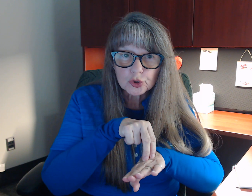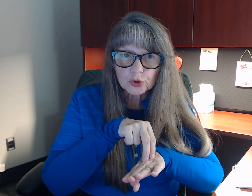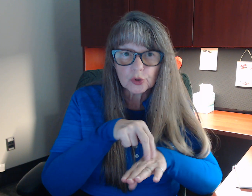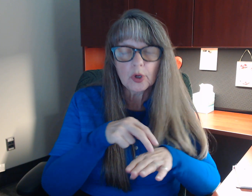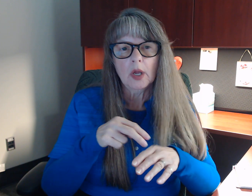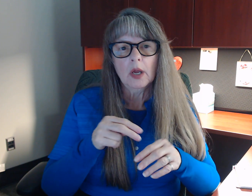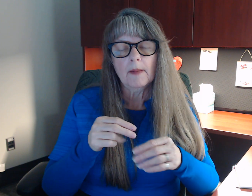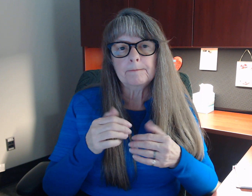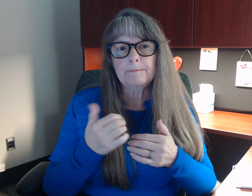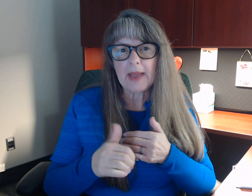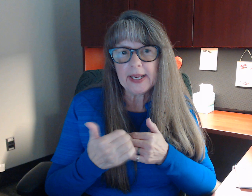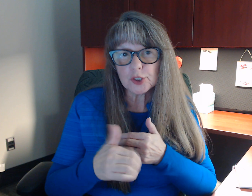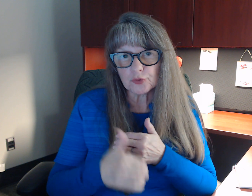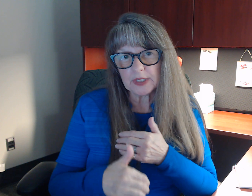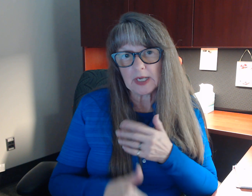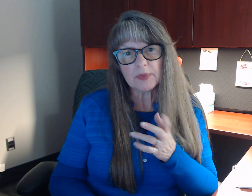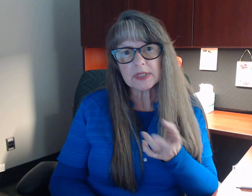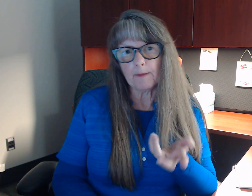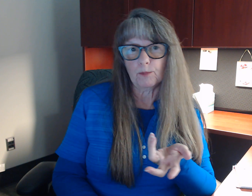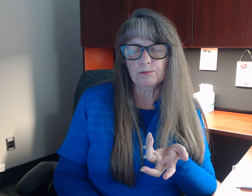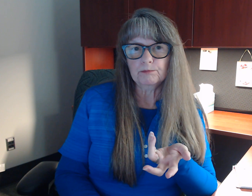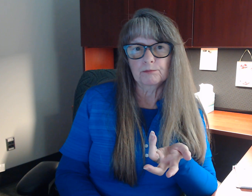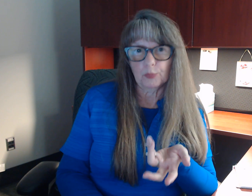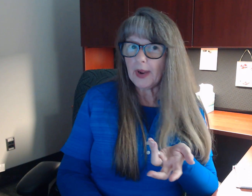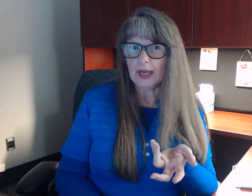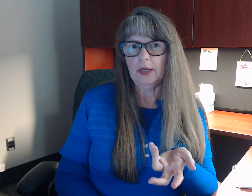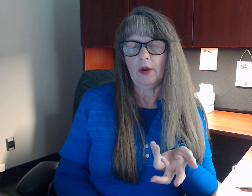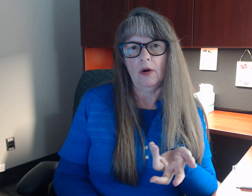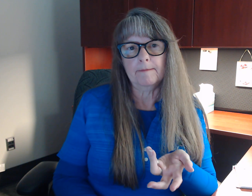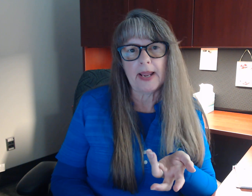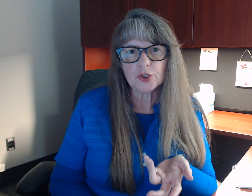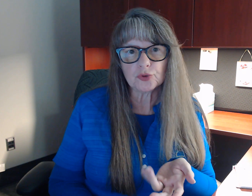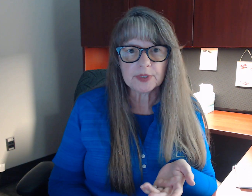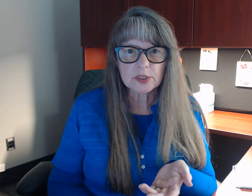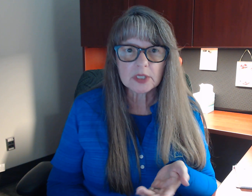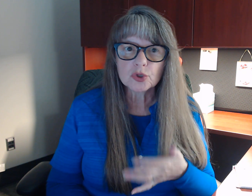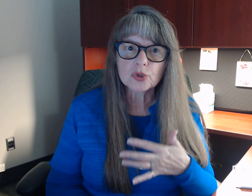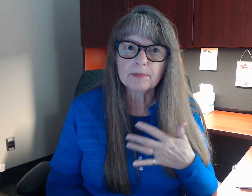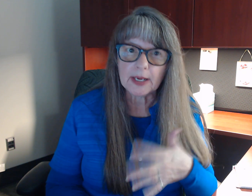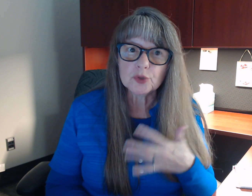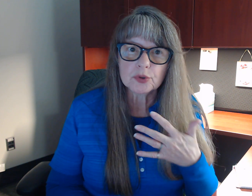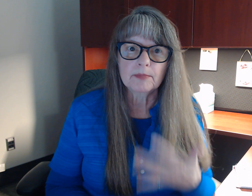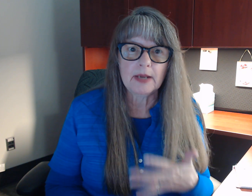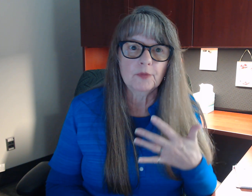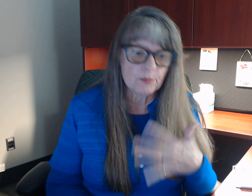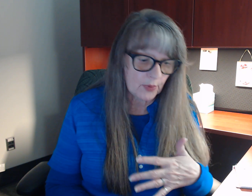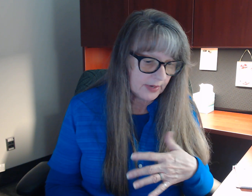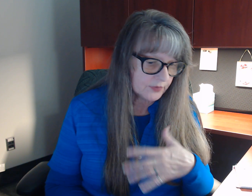toaster pastries. Now I'm going to say bread on pastries, because usually pastries are made from bread of some